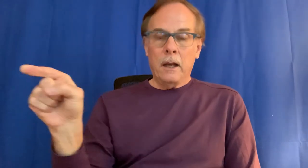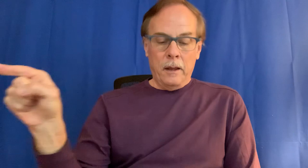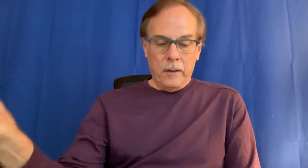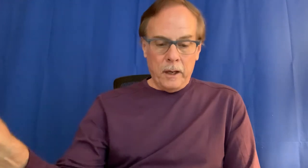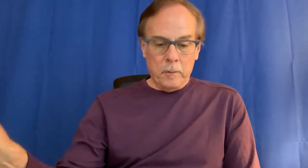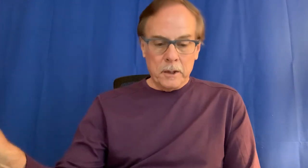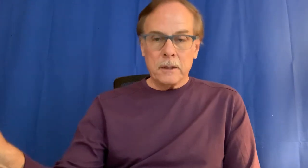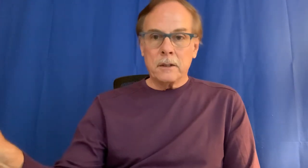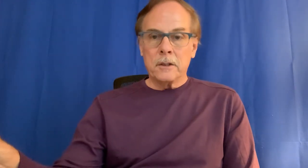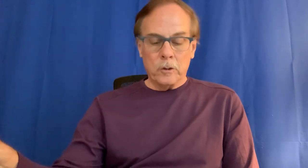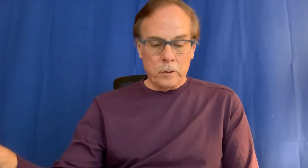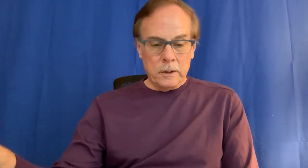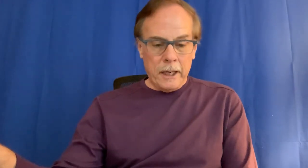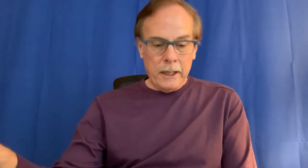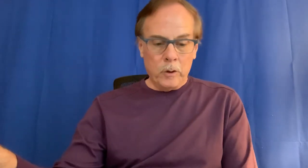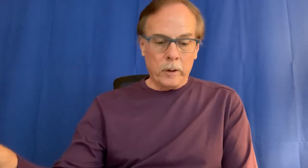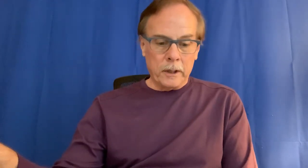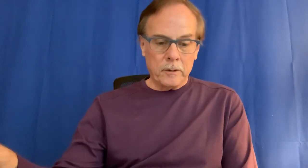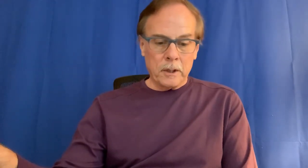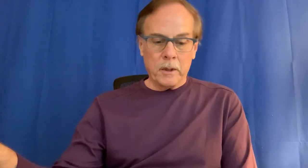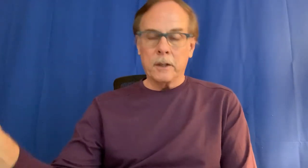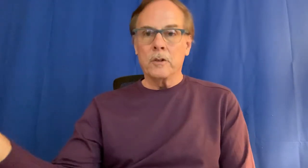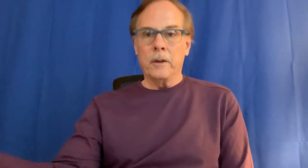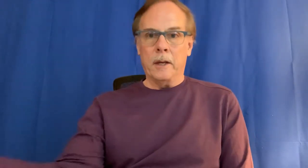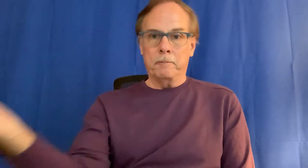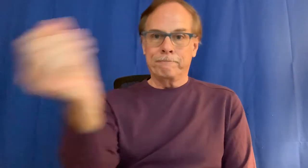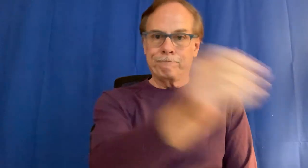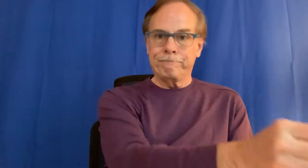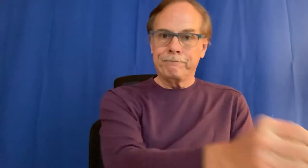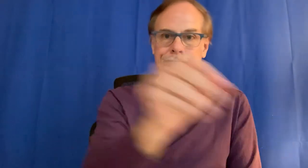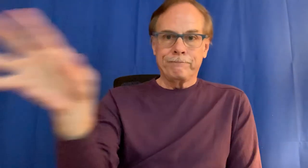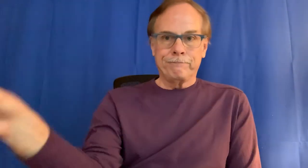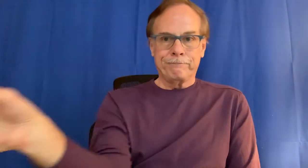And them to take or give something to them.